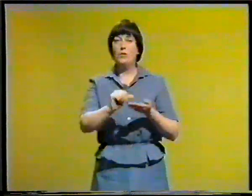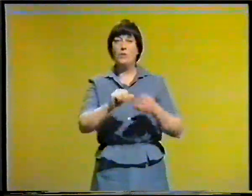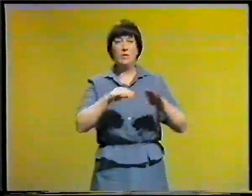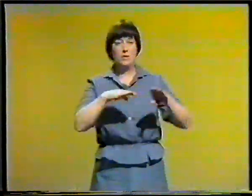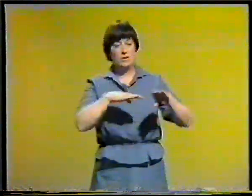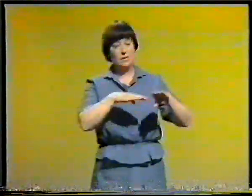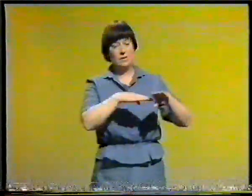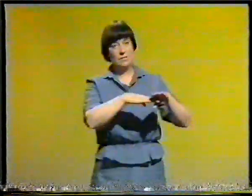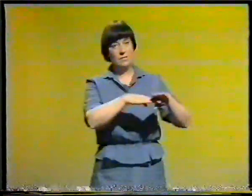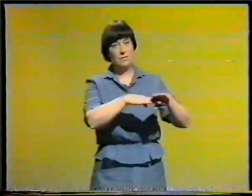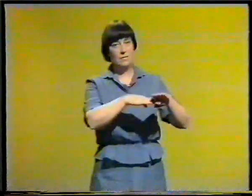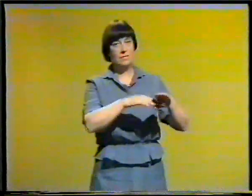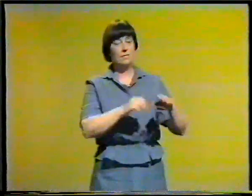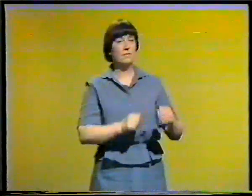Postbox.